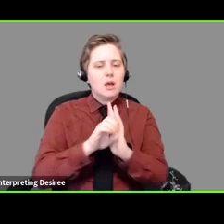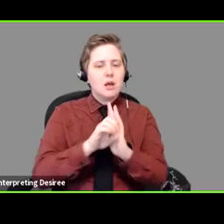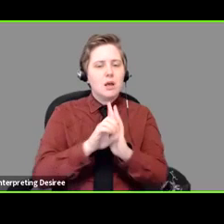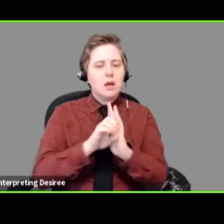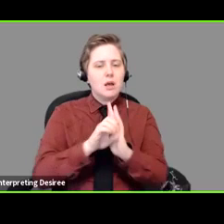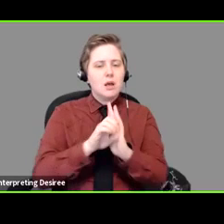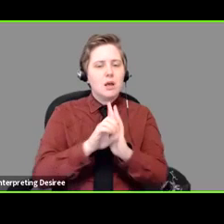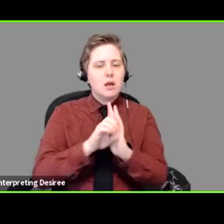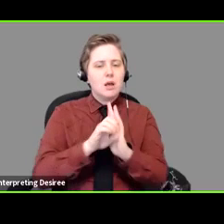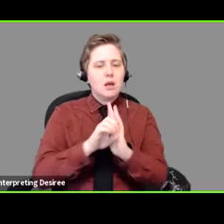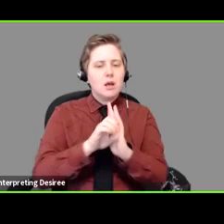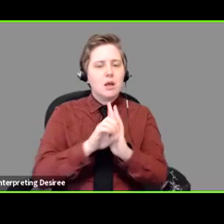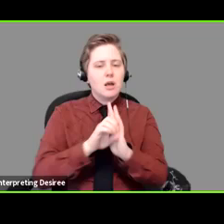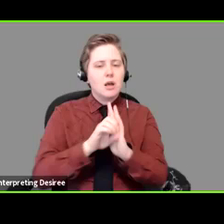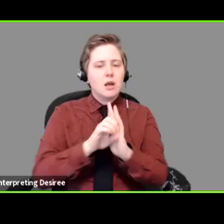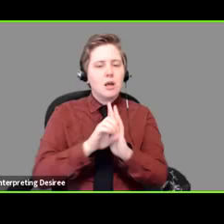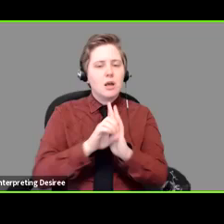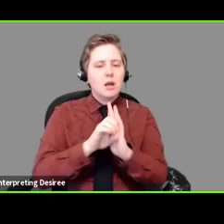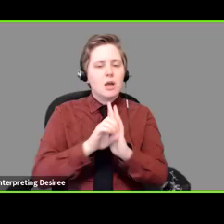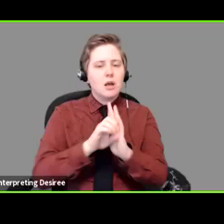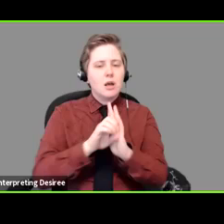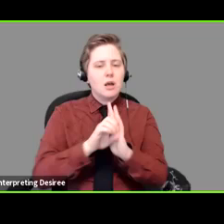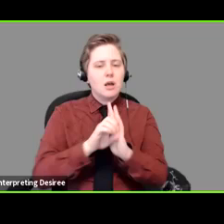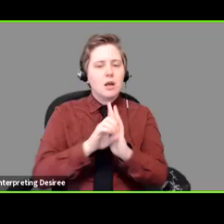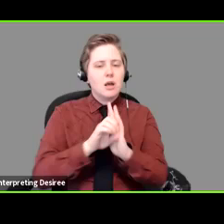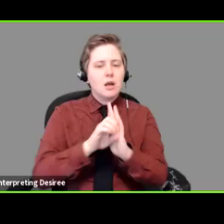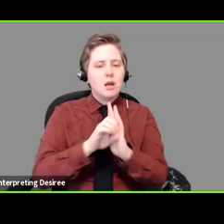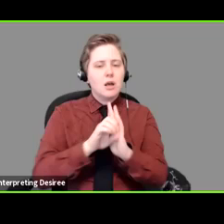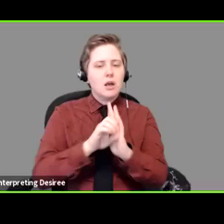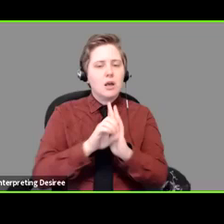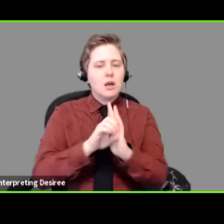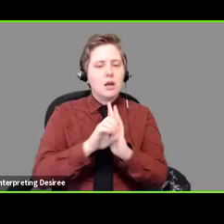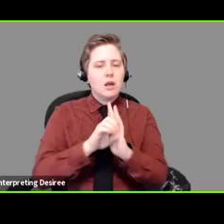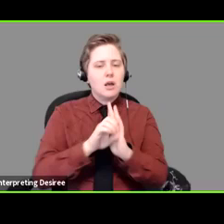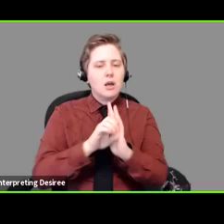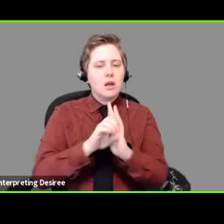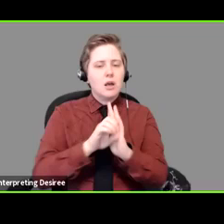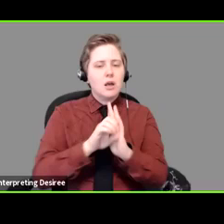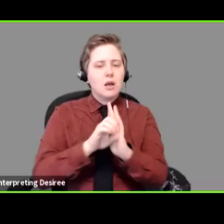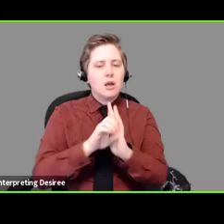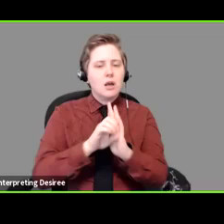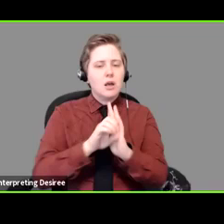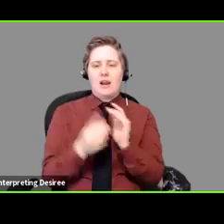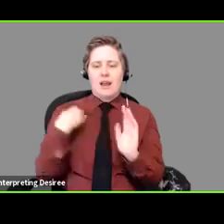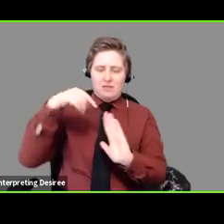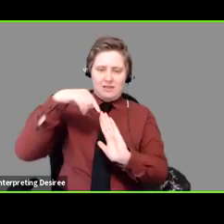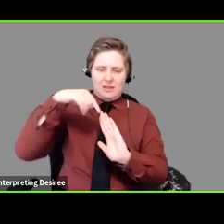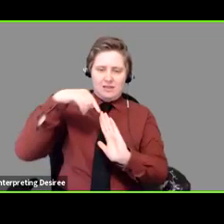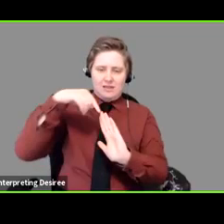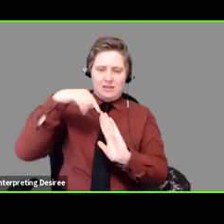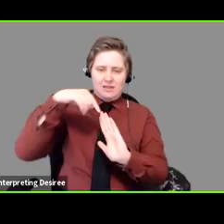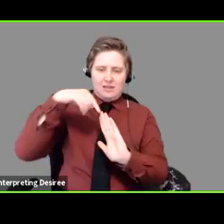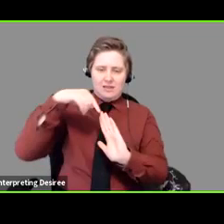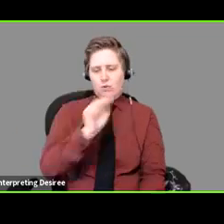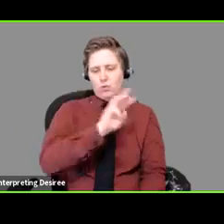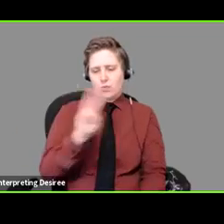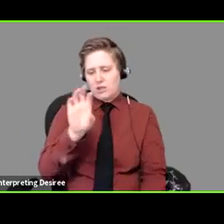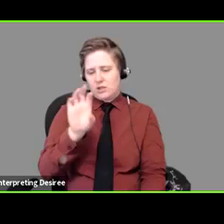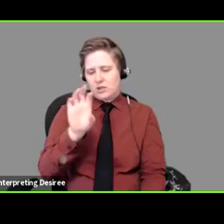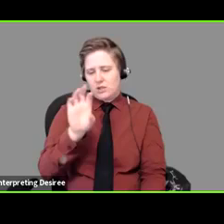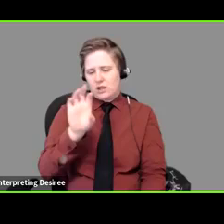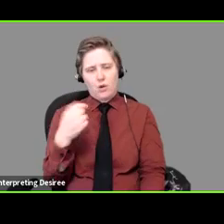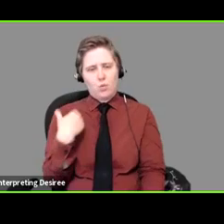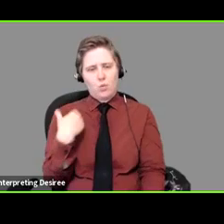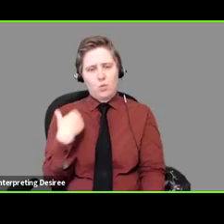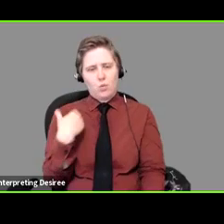the contact tracing procedures. And then later modules get into the details around Northwest Ohio and what we're doing with Lucas County